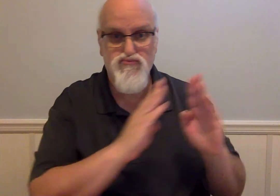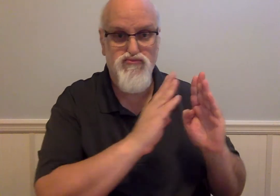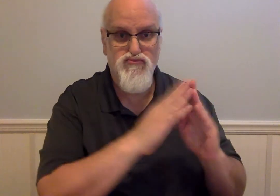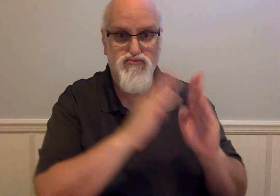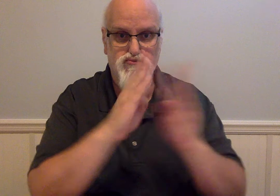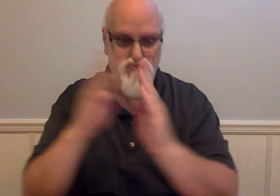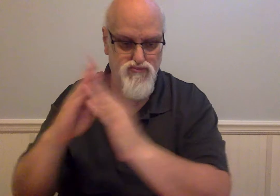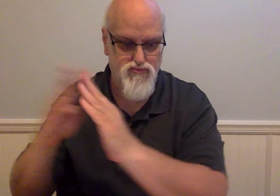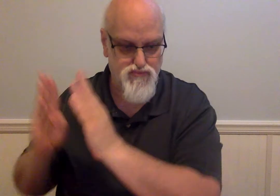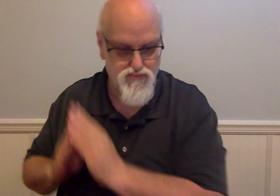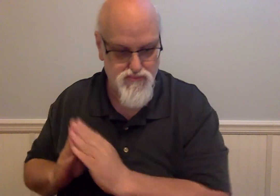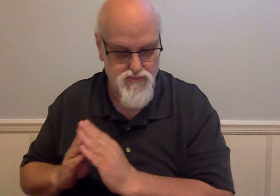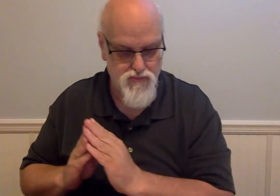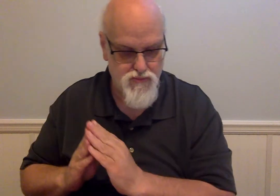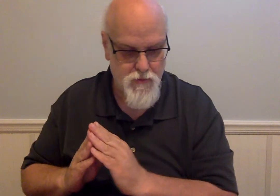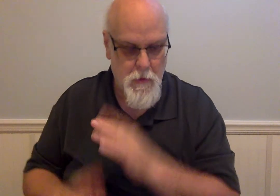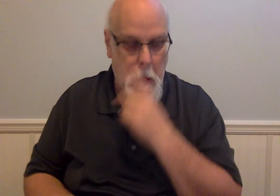Deaf city, town.